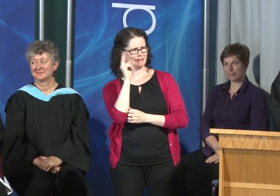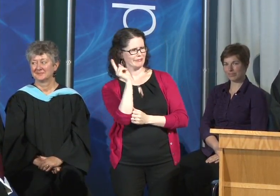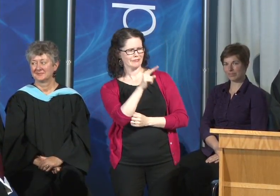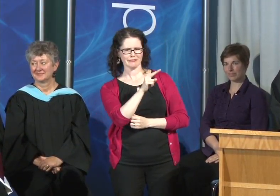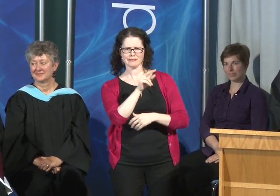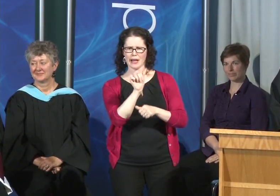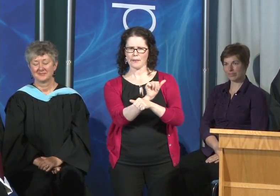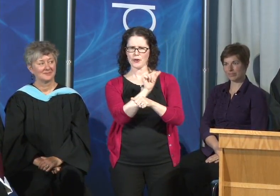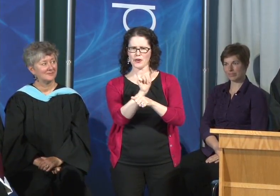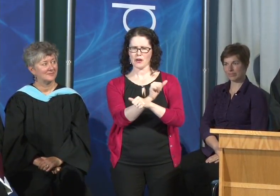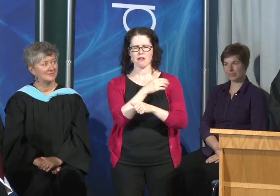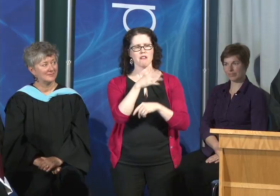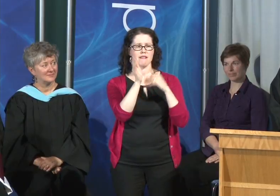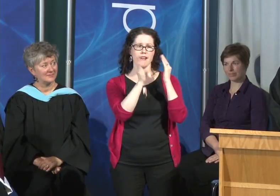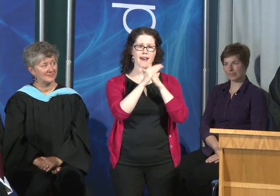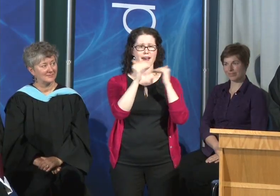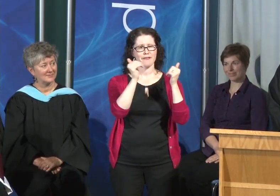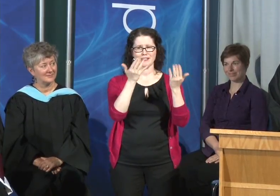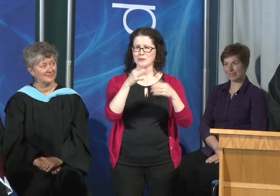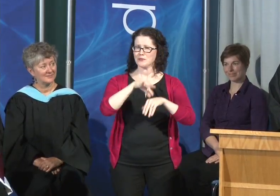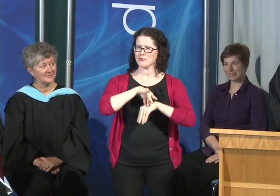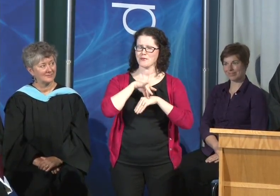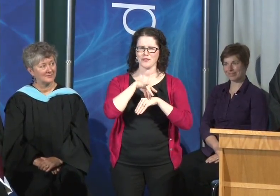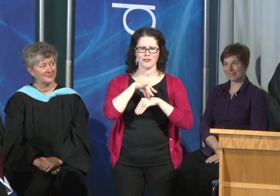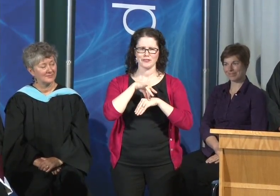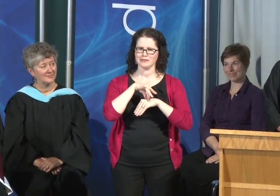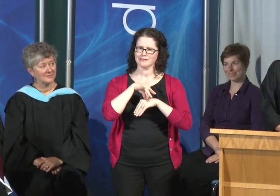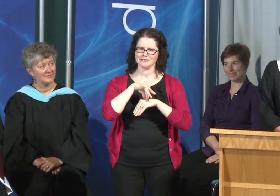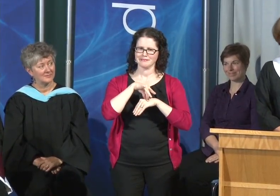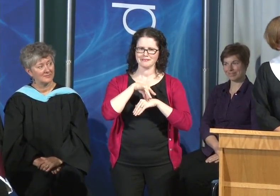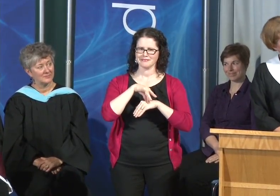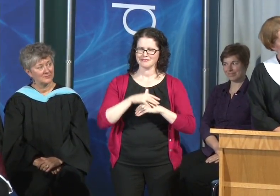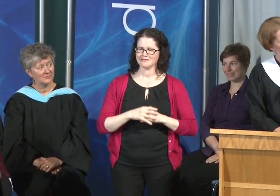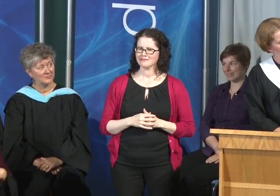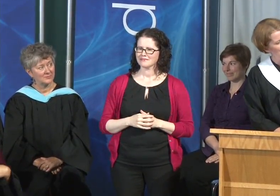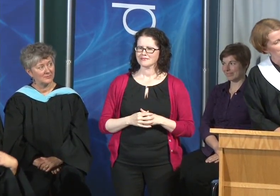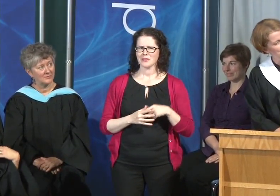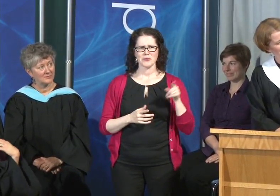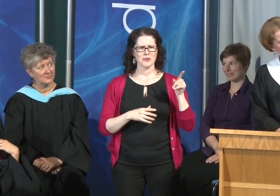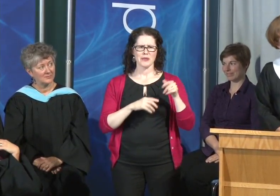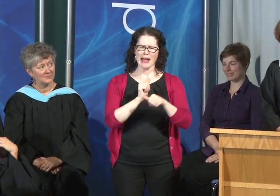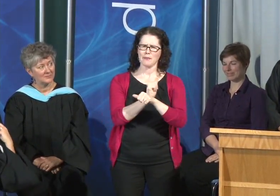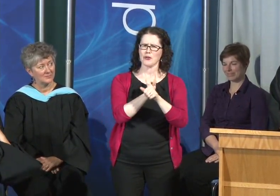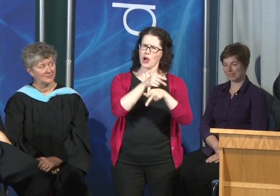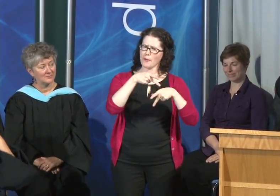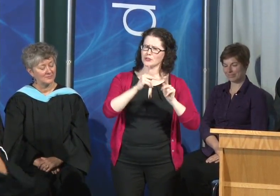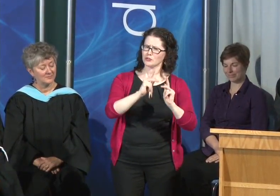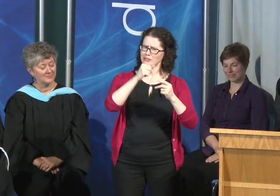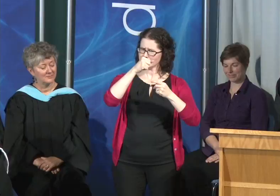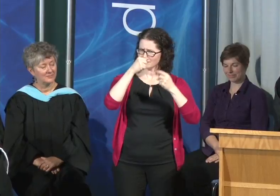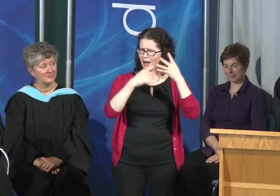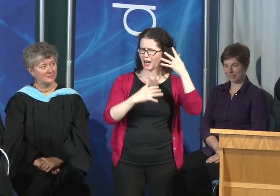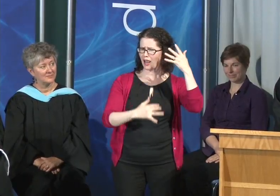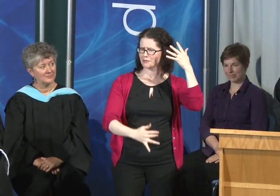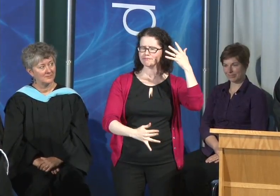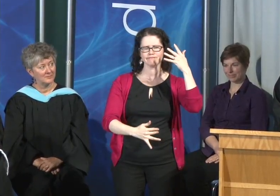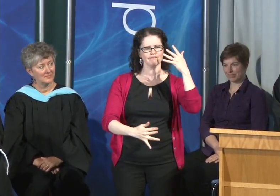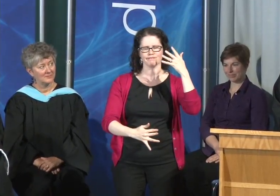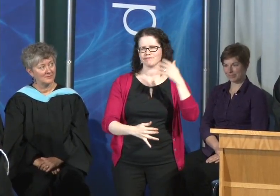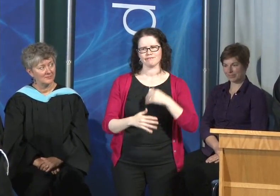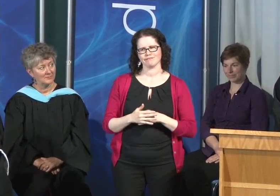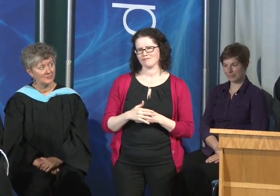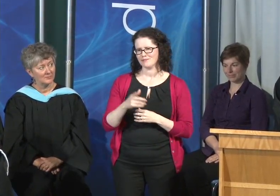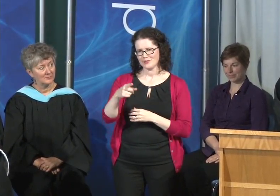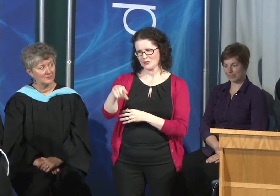is heaven on earth, and that it has so much more to offer than Nova Scotia. And I'm here to tell you,